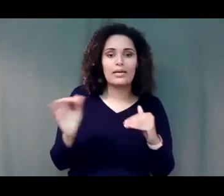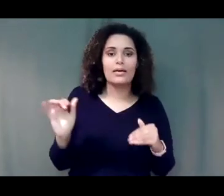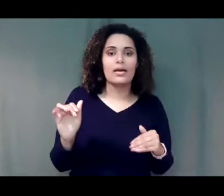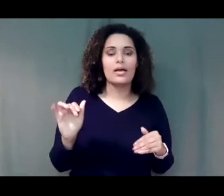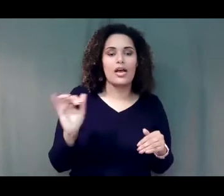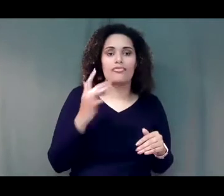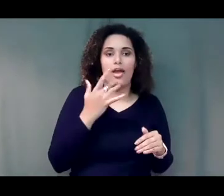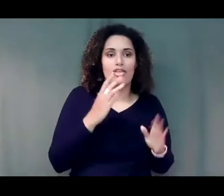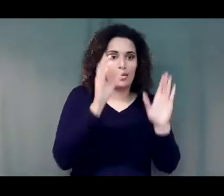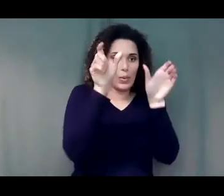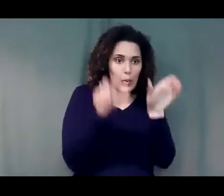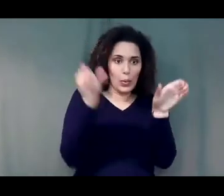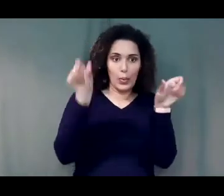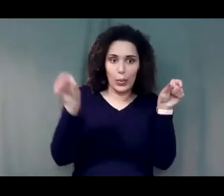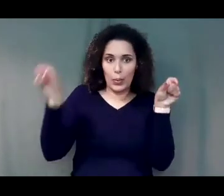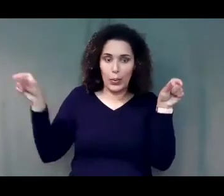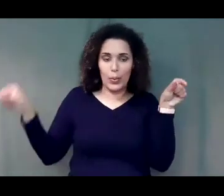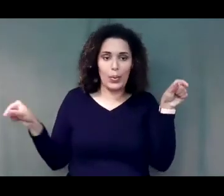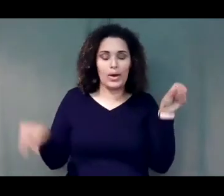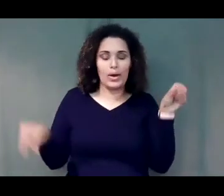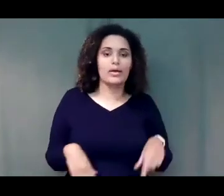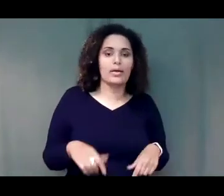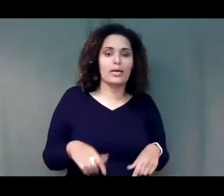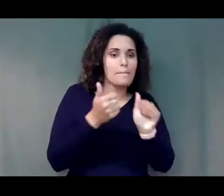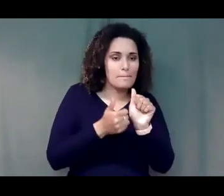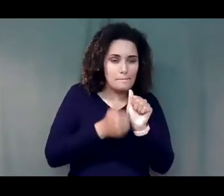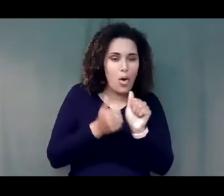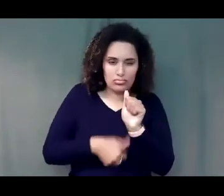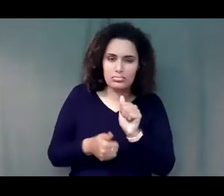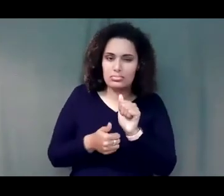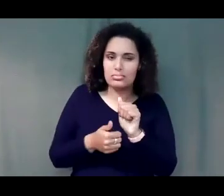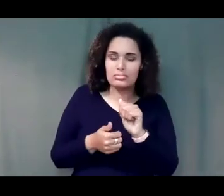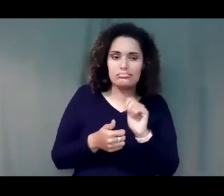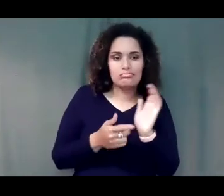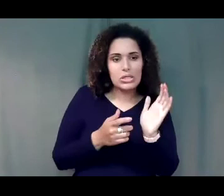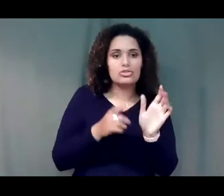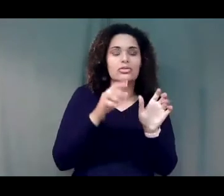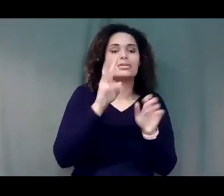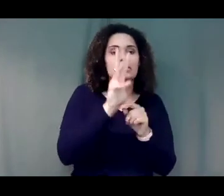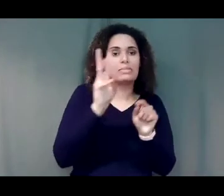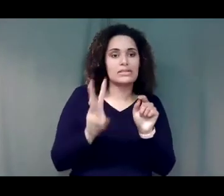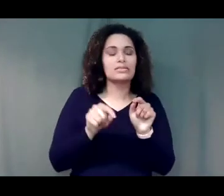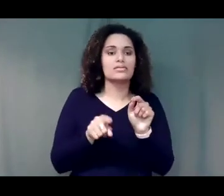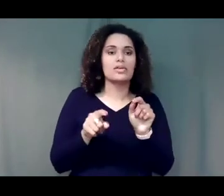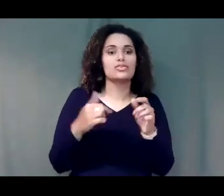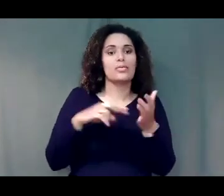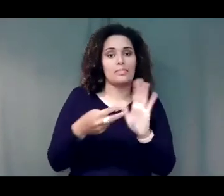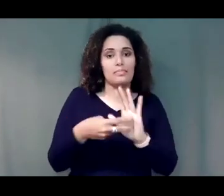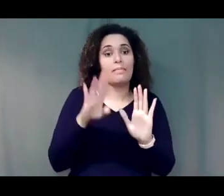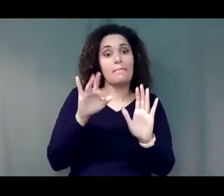whole series of 2x4s in a row, which is how most construction's done now. Those big wide spans allow us to set the bales in more